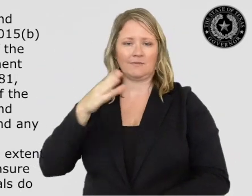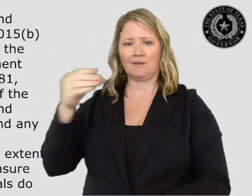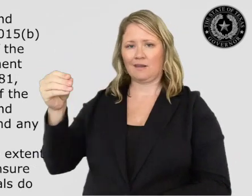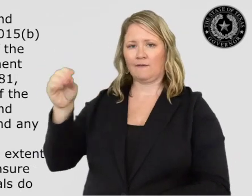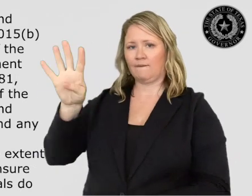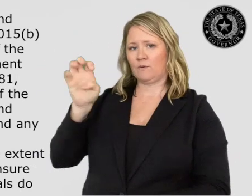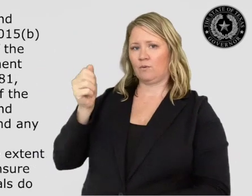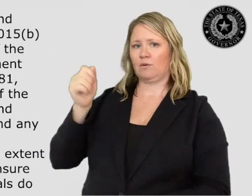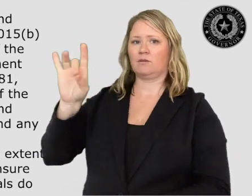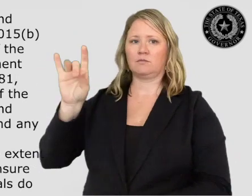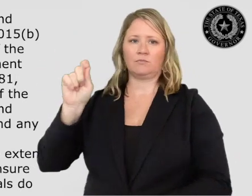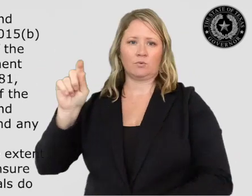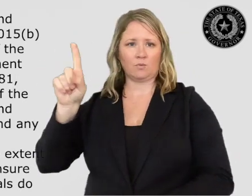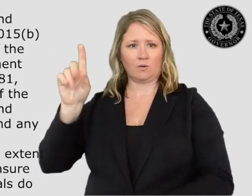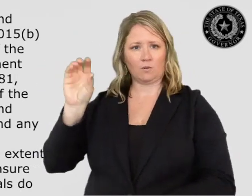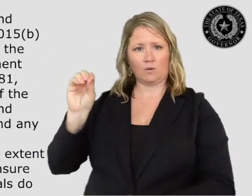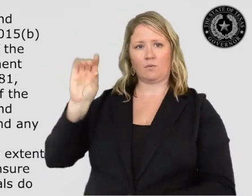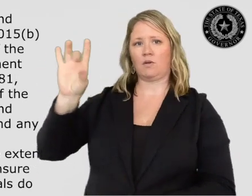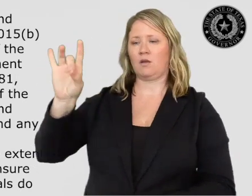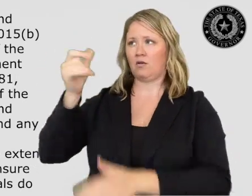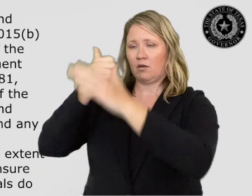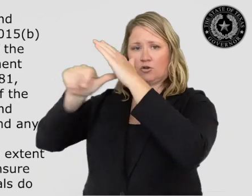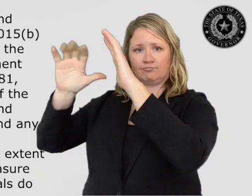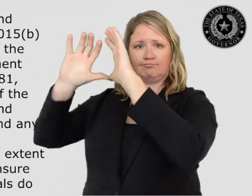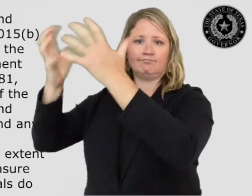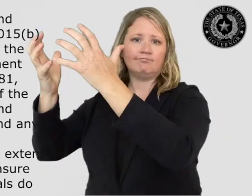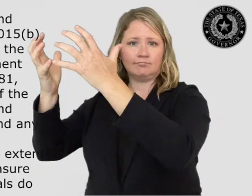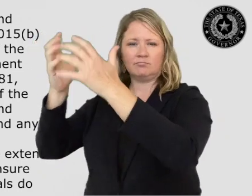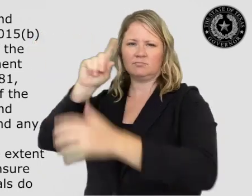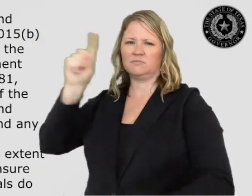this executive order. I hereby suspend sections